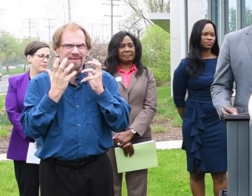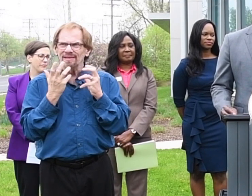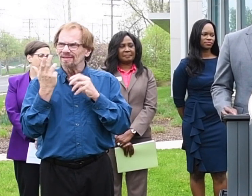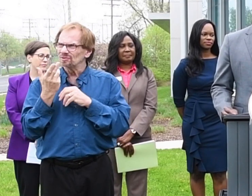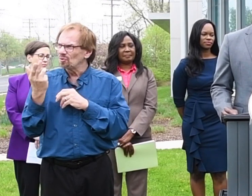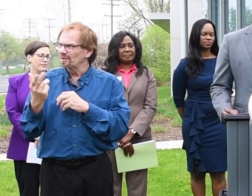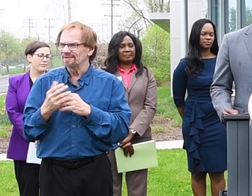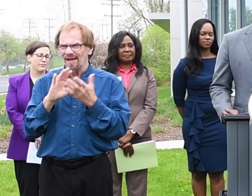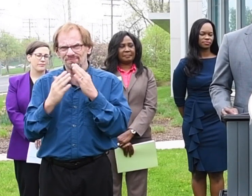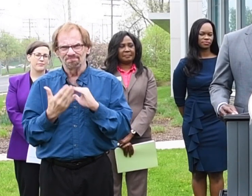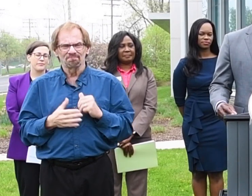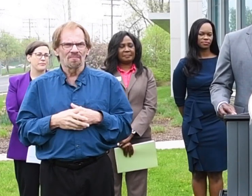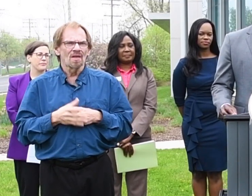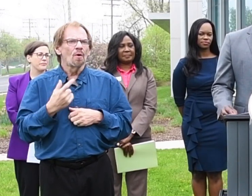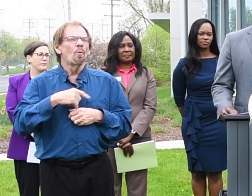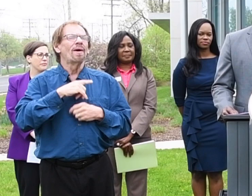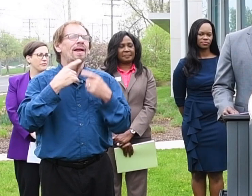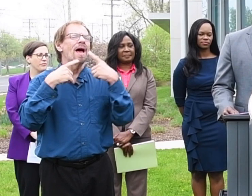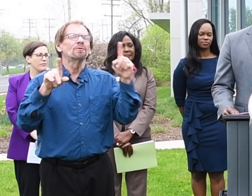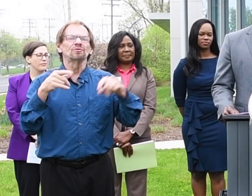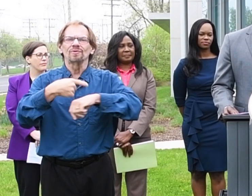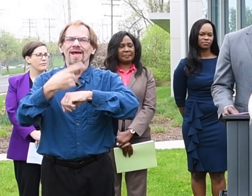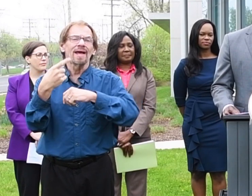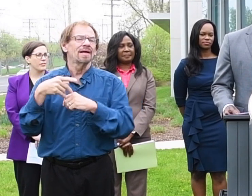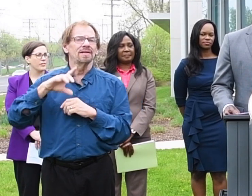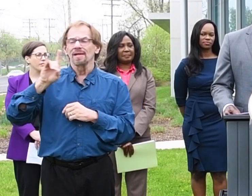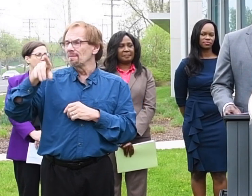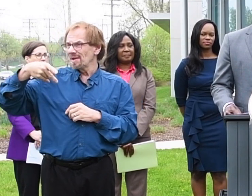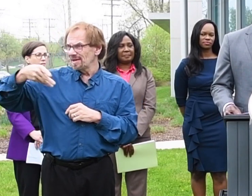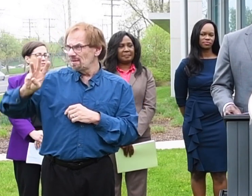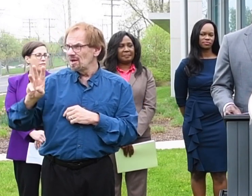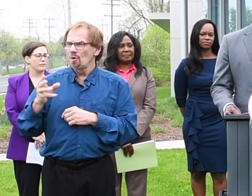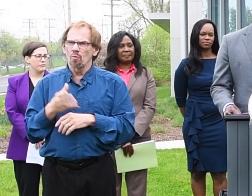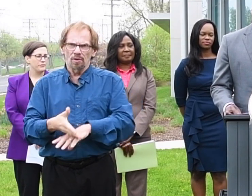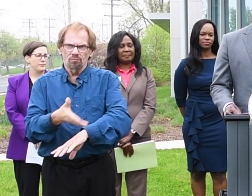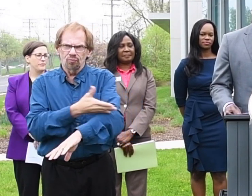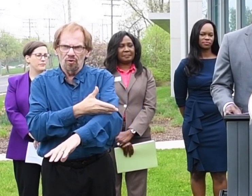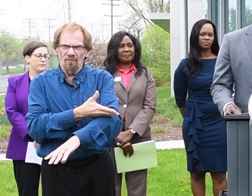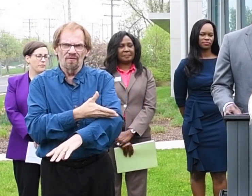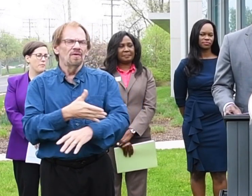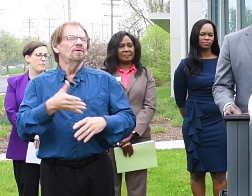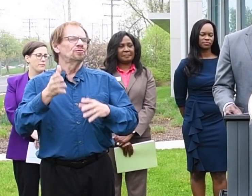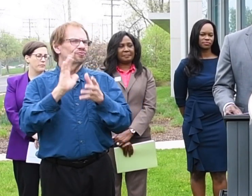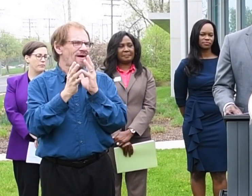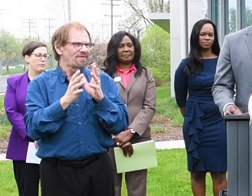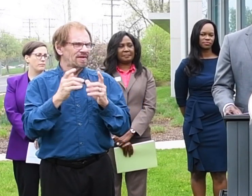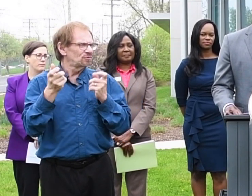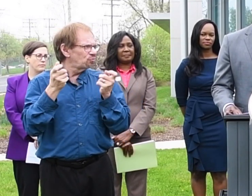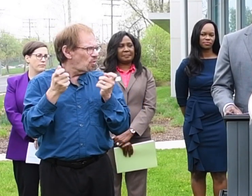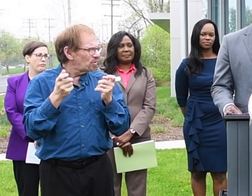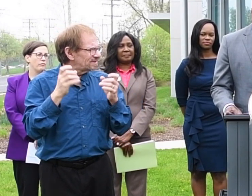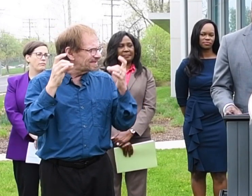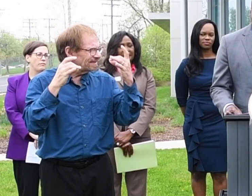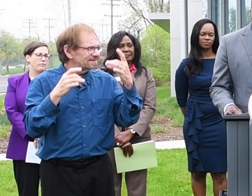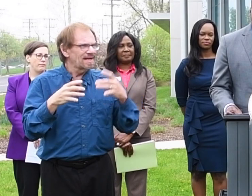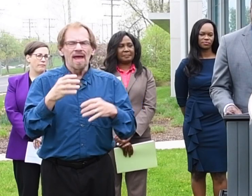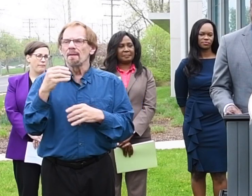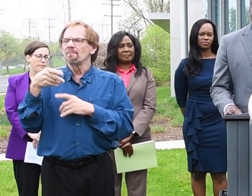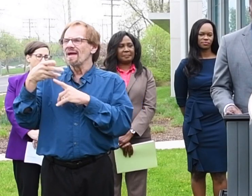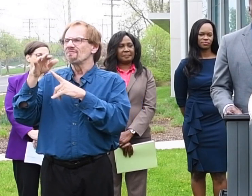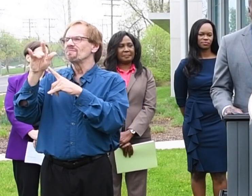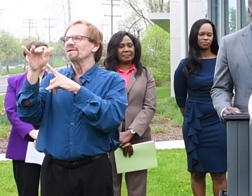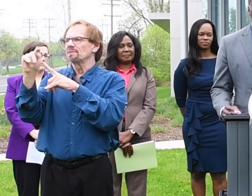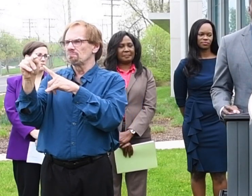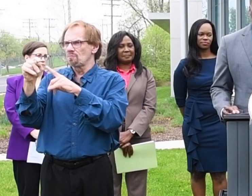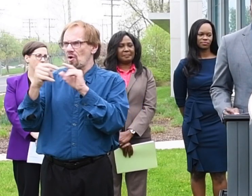to announce today that our Department of Public Works will upgrade traffic control signals and pavement markings between Old Washington